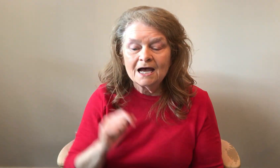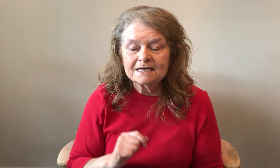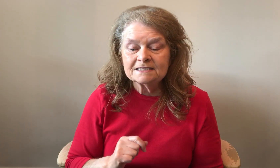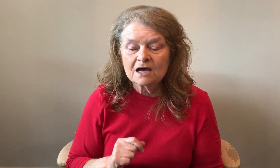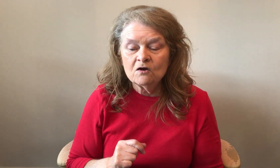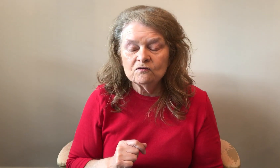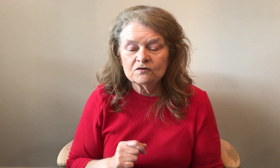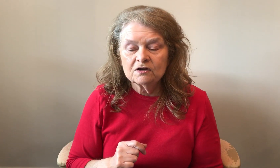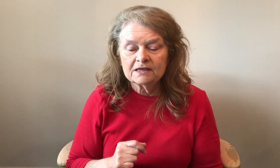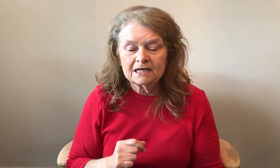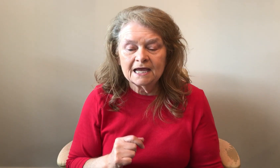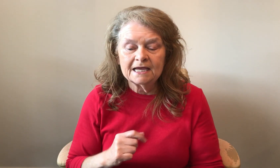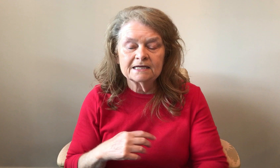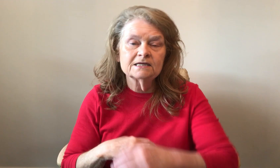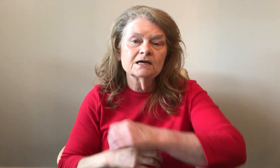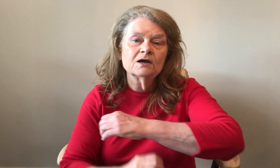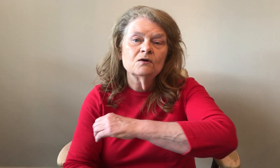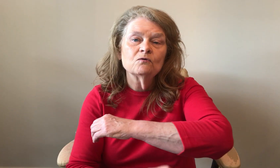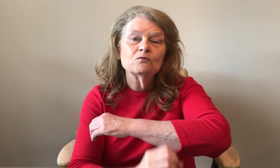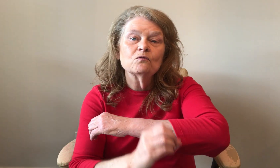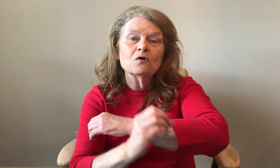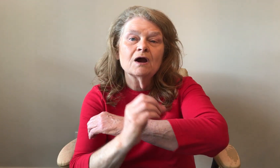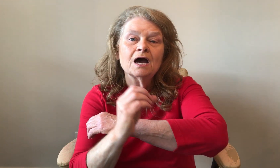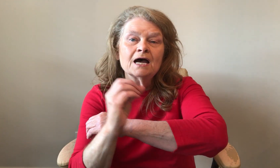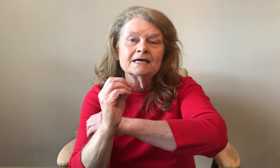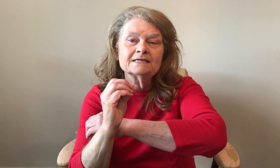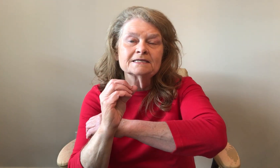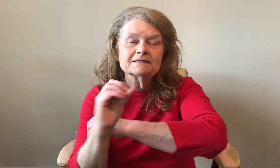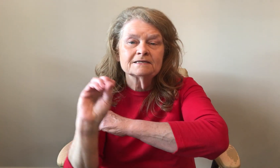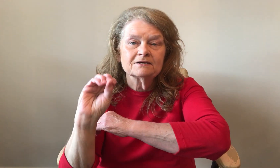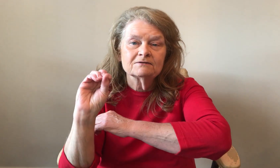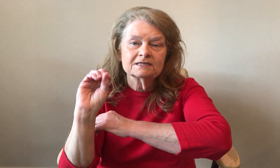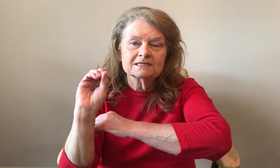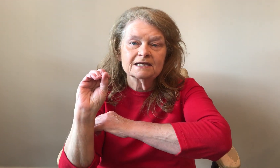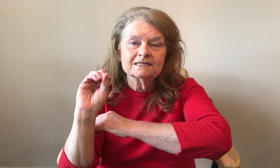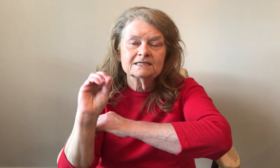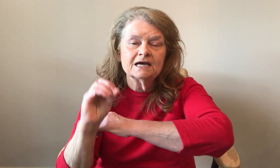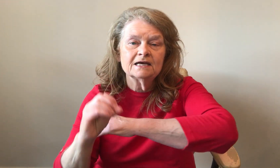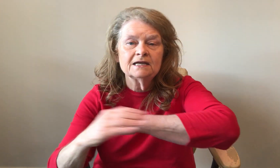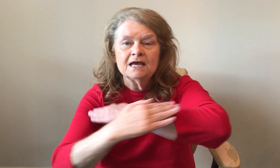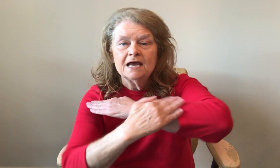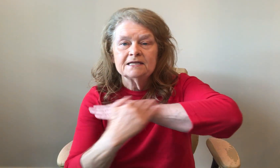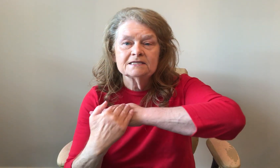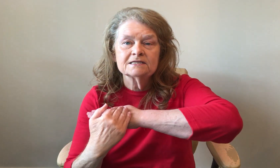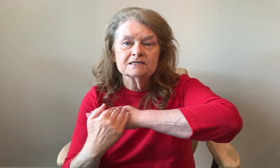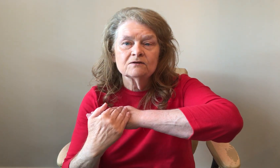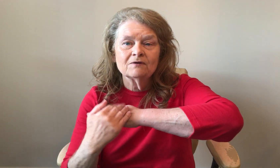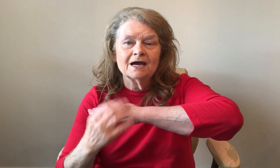Rise over the land. Rise. So this is like the sun and this is the